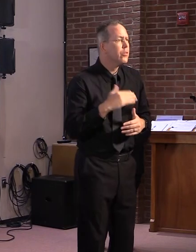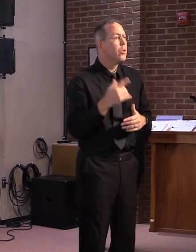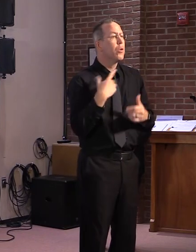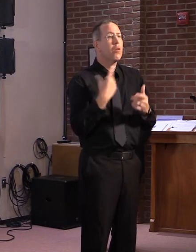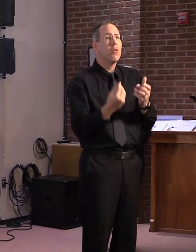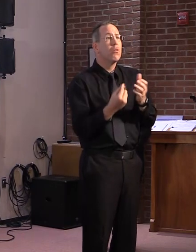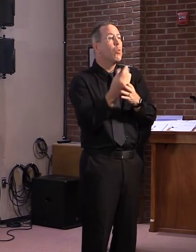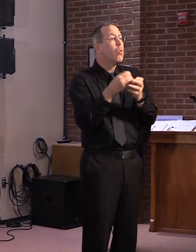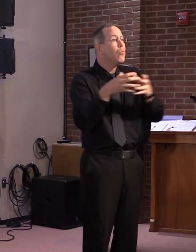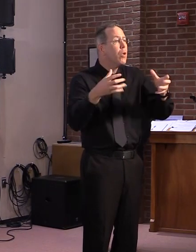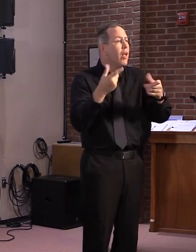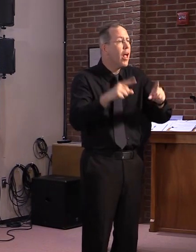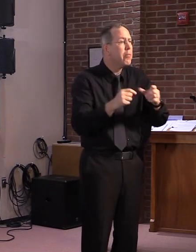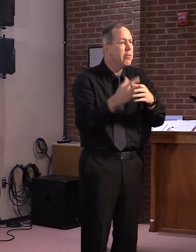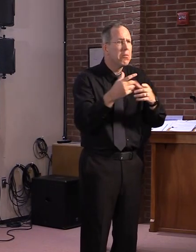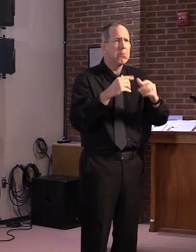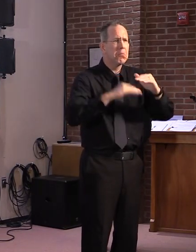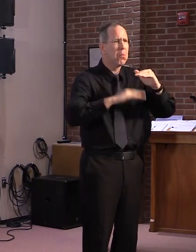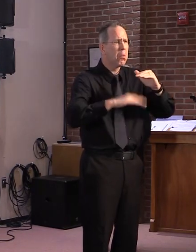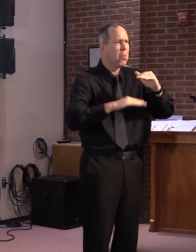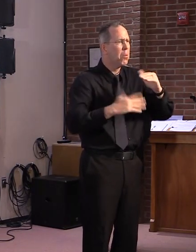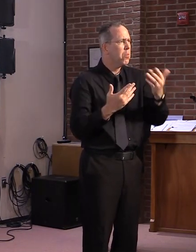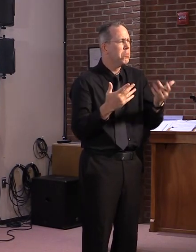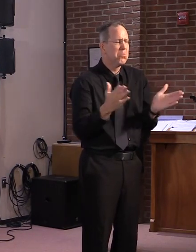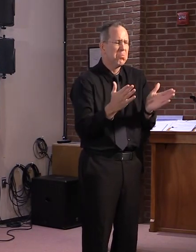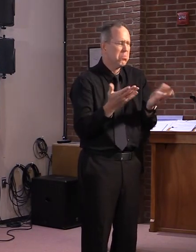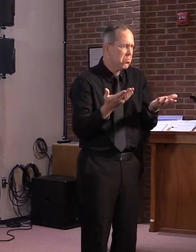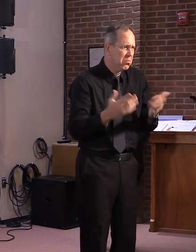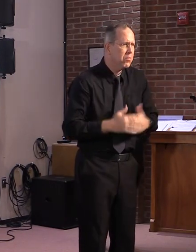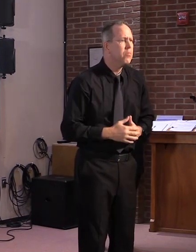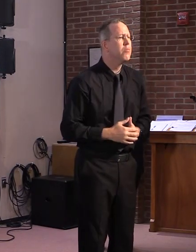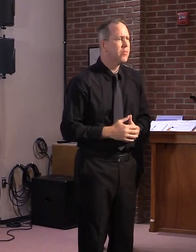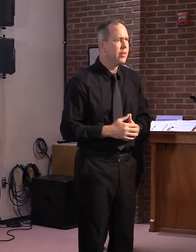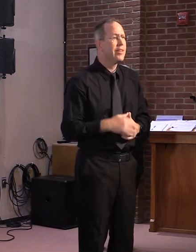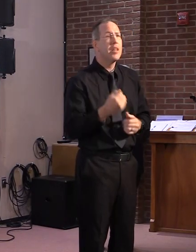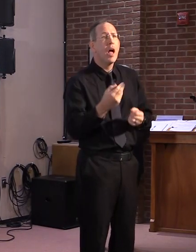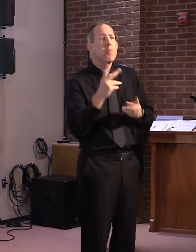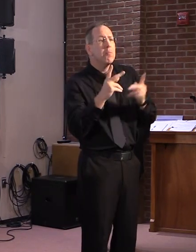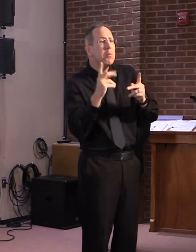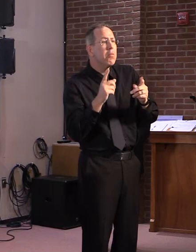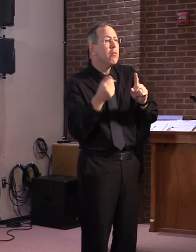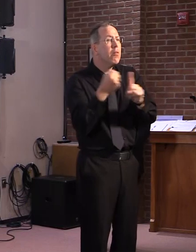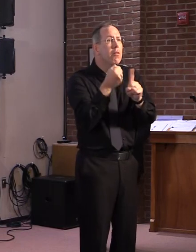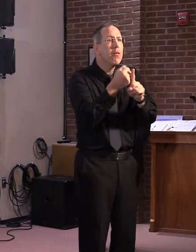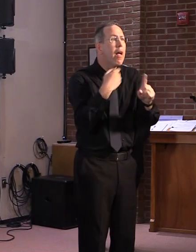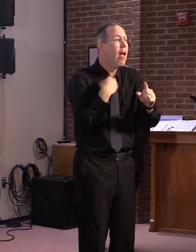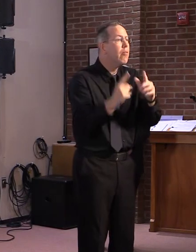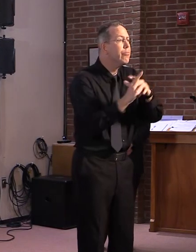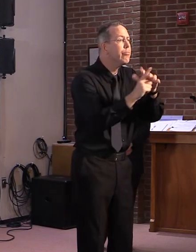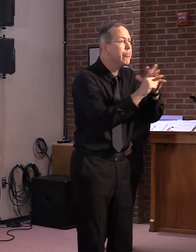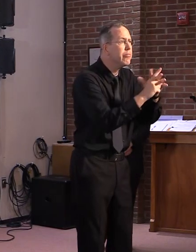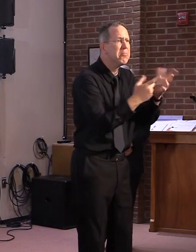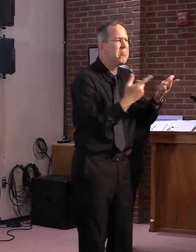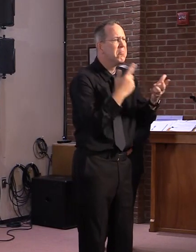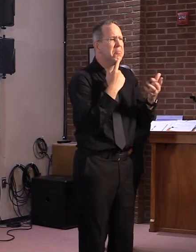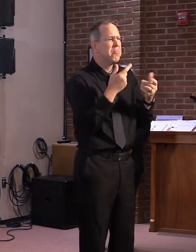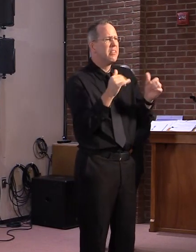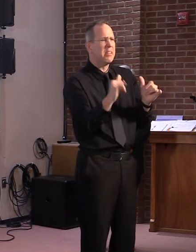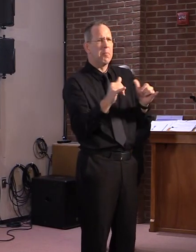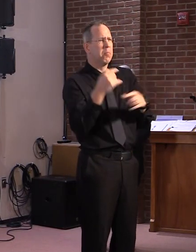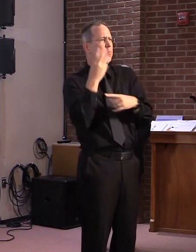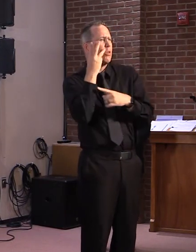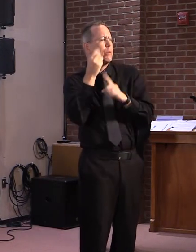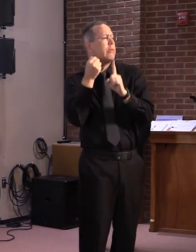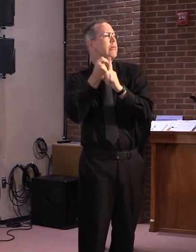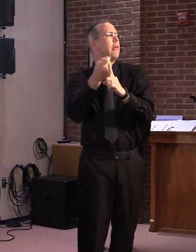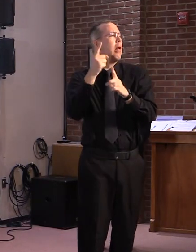Our growth rate is back below 1%, and our case count outside of the outbreak has remained very low. We're managing this